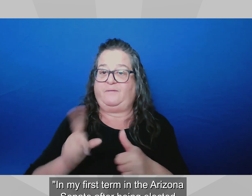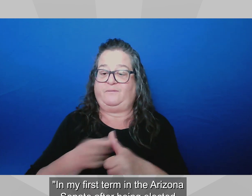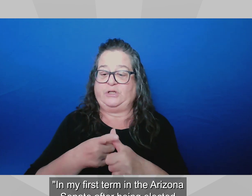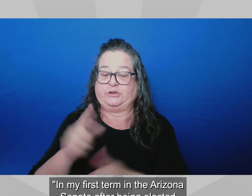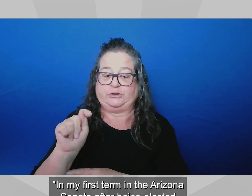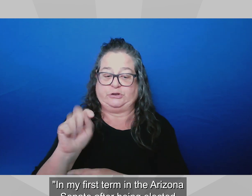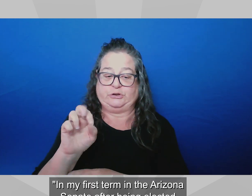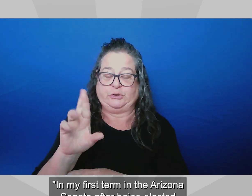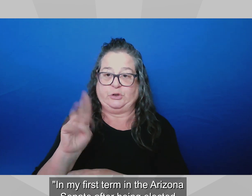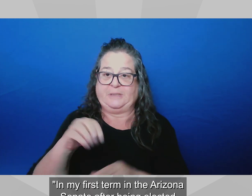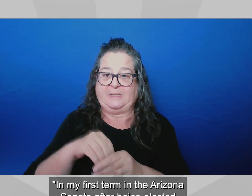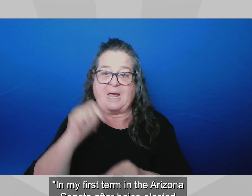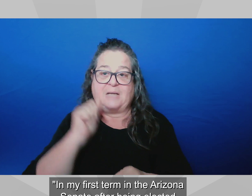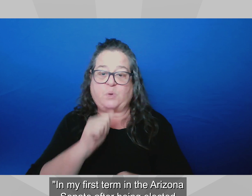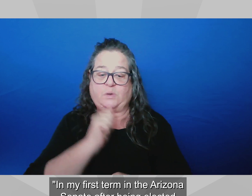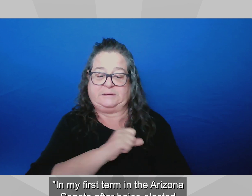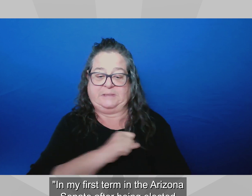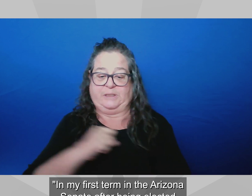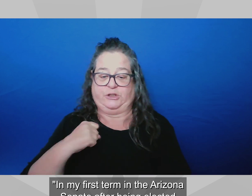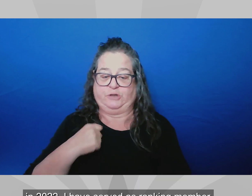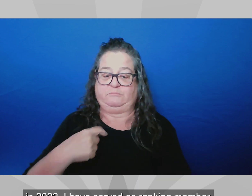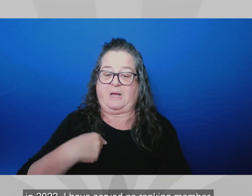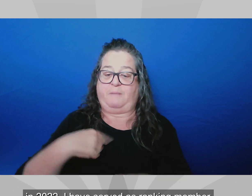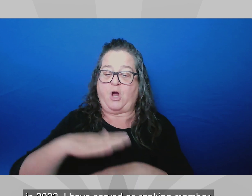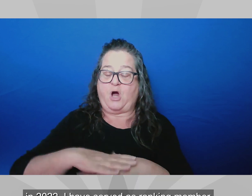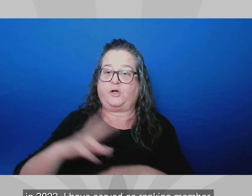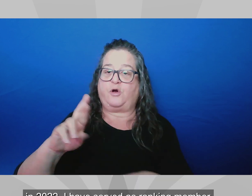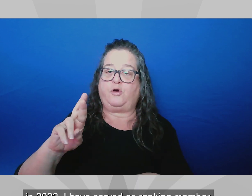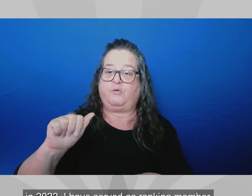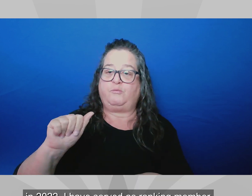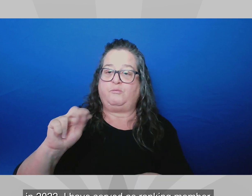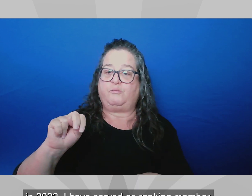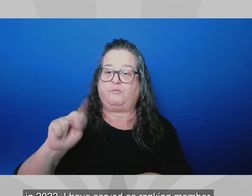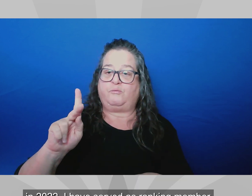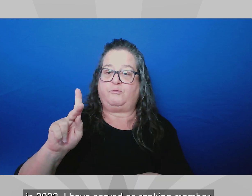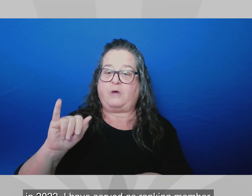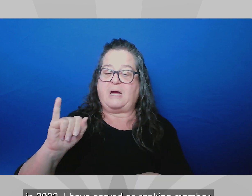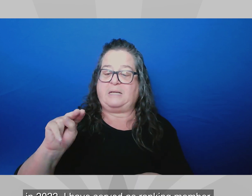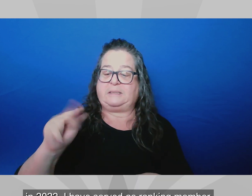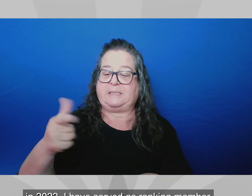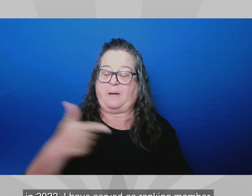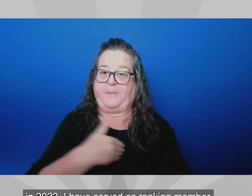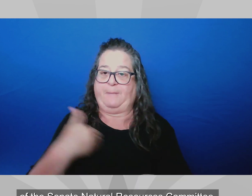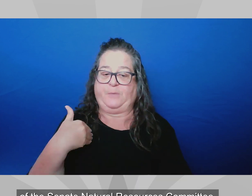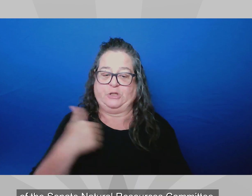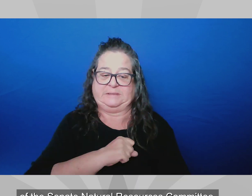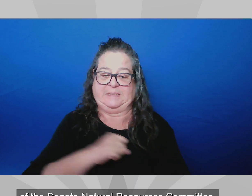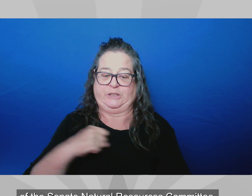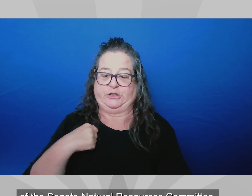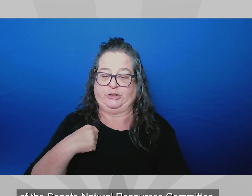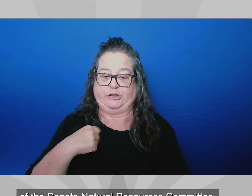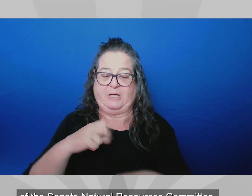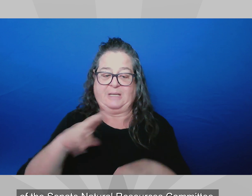In my first term in the Arizona Senate after being elected in 2022, I have served as ranking member of the